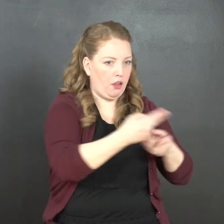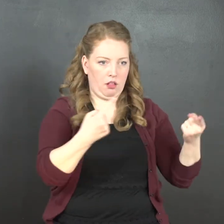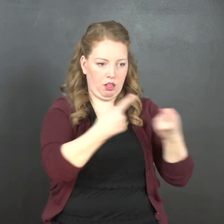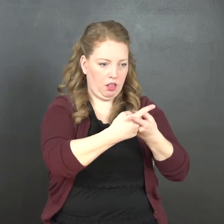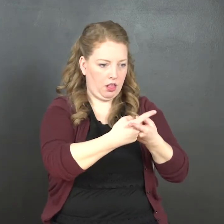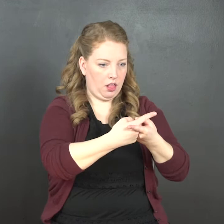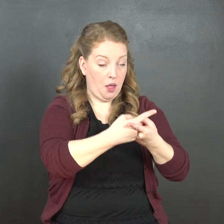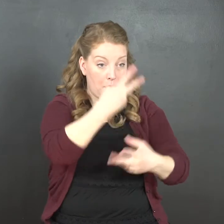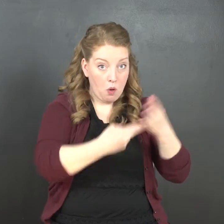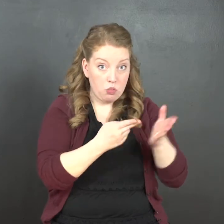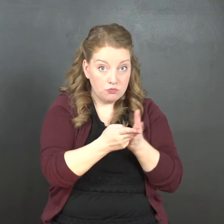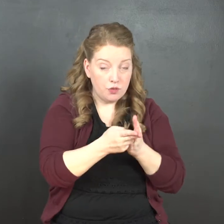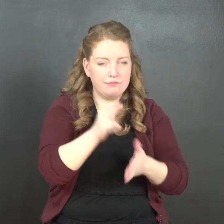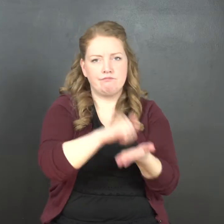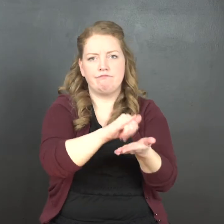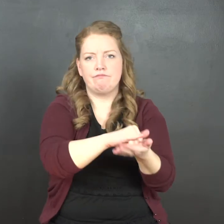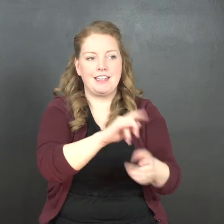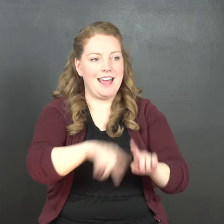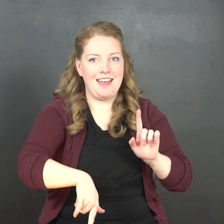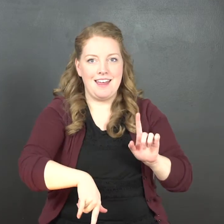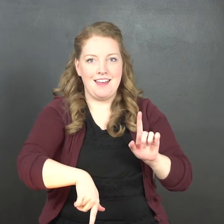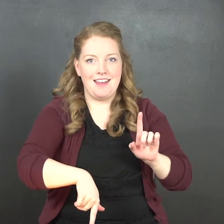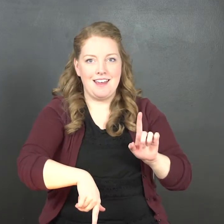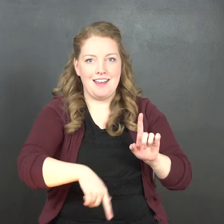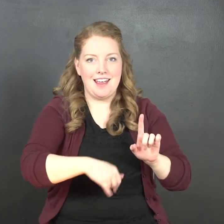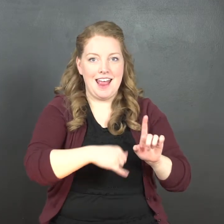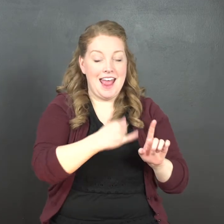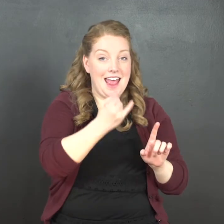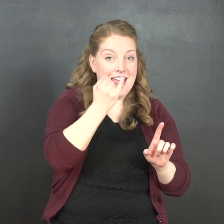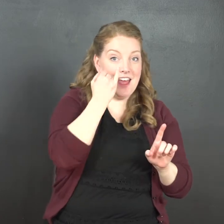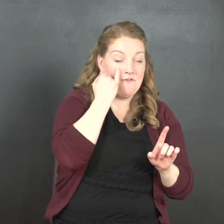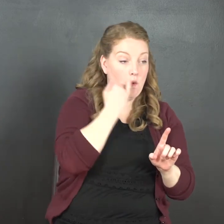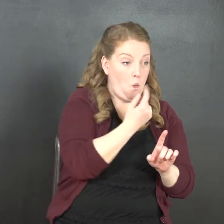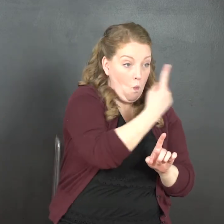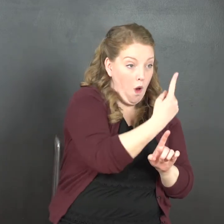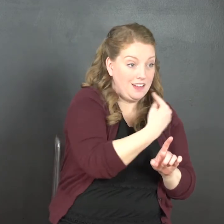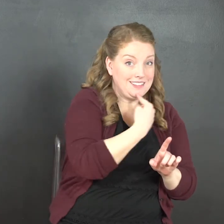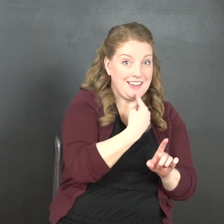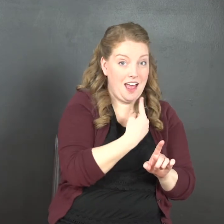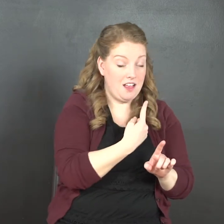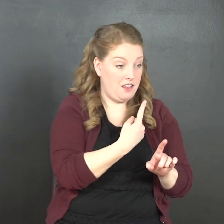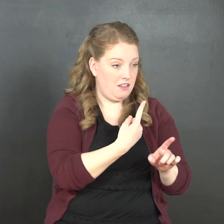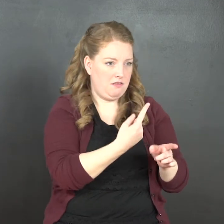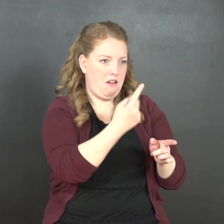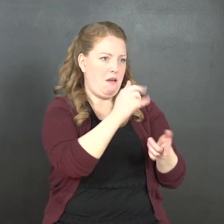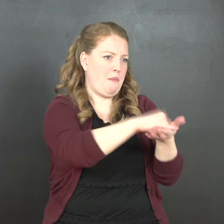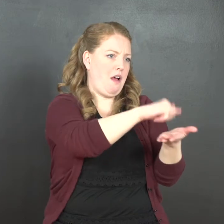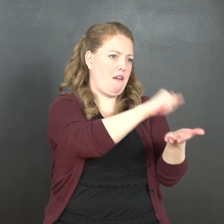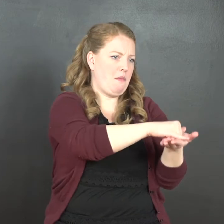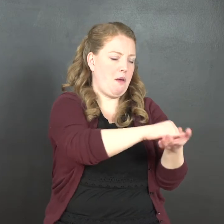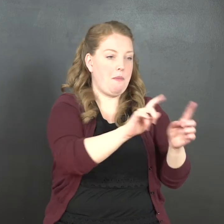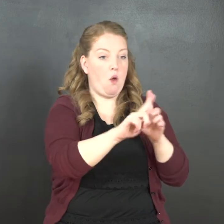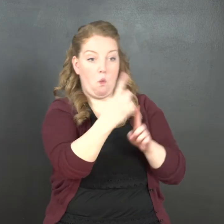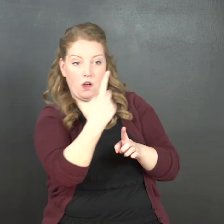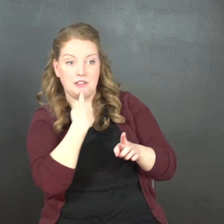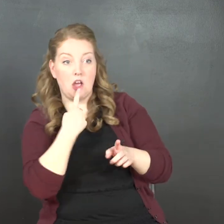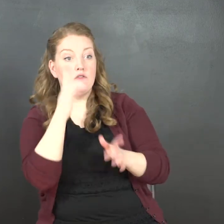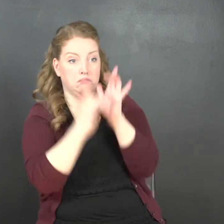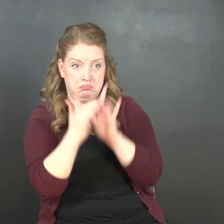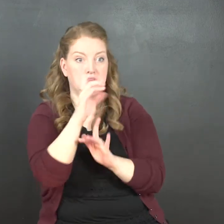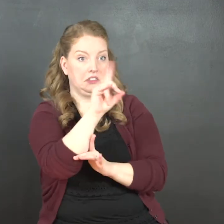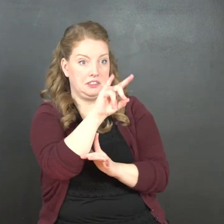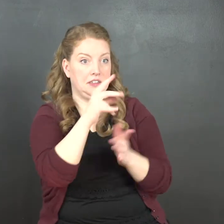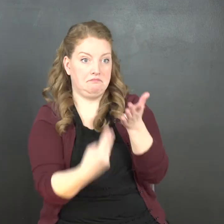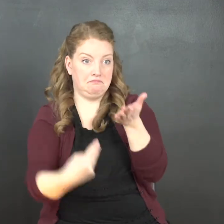be true. In other words, Paul says, if what you're saying is true, then it would negate the resurrection of Jesus